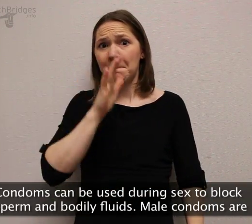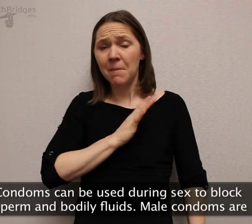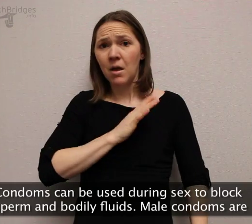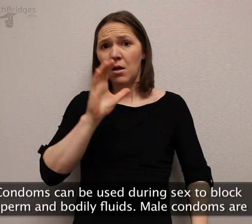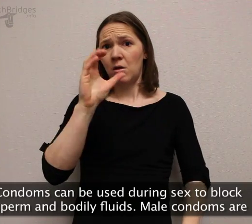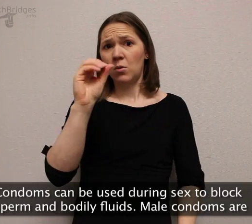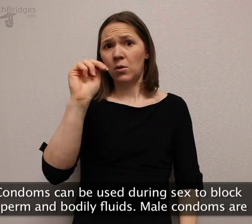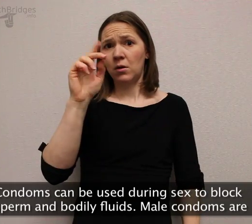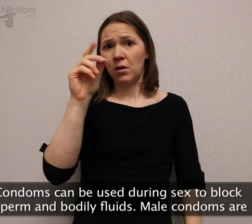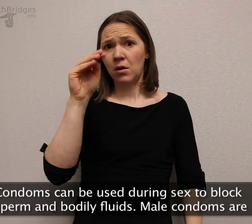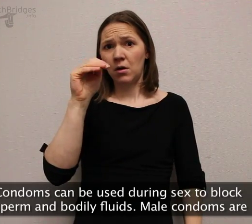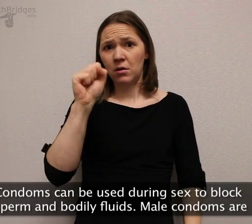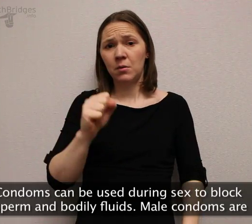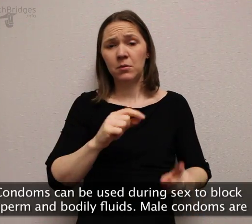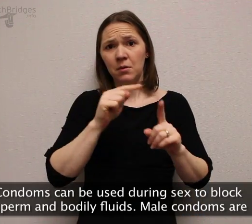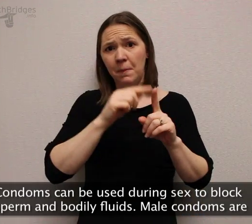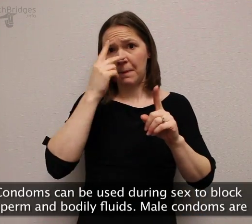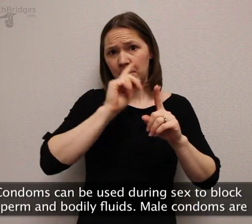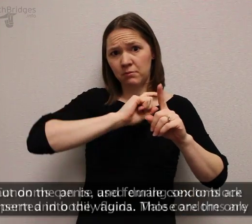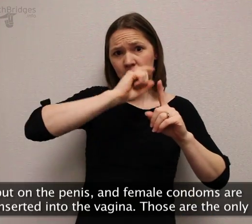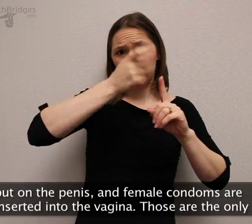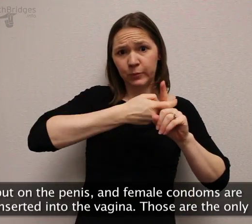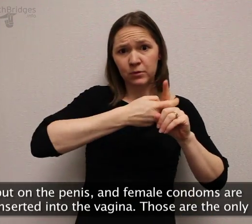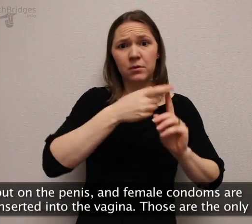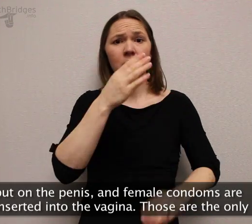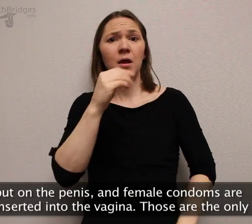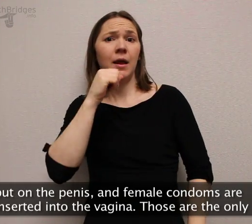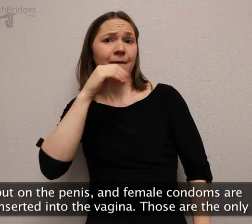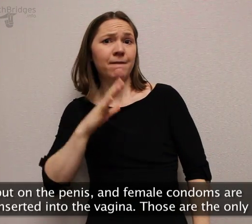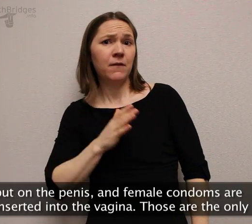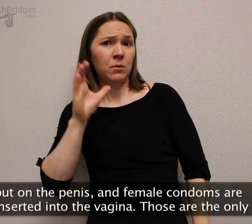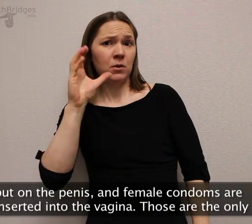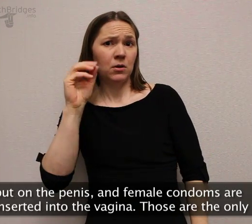Male condoms are put on the penis, and female